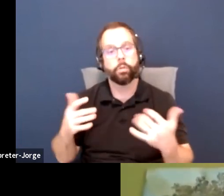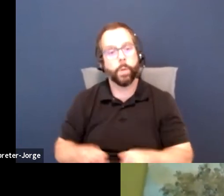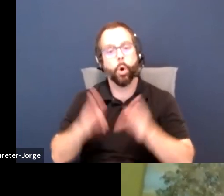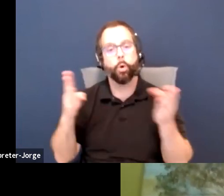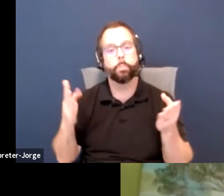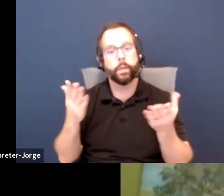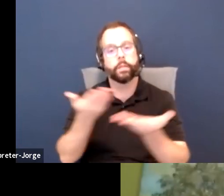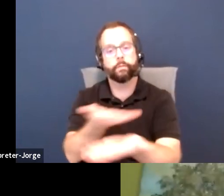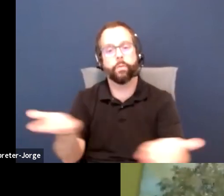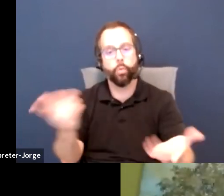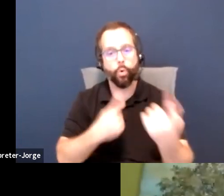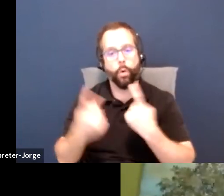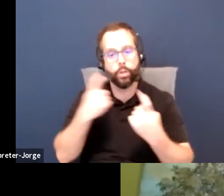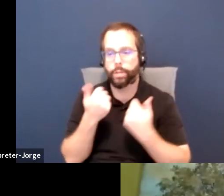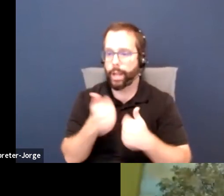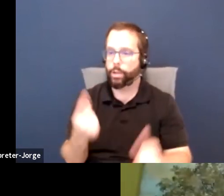Q&A here.